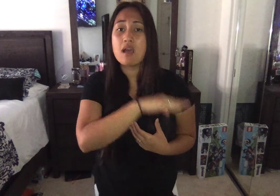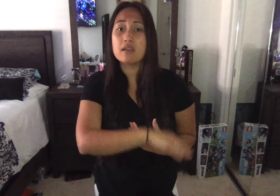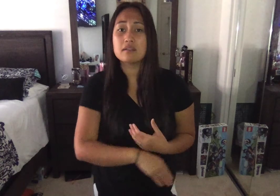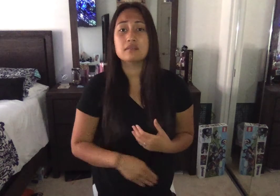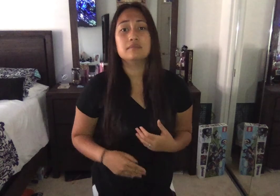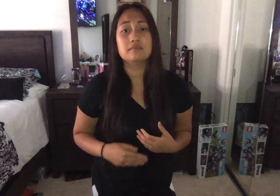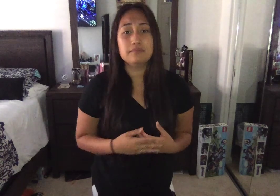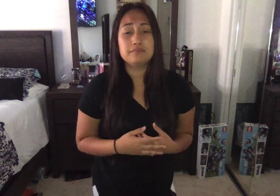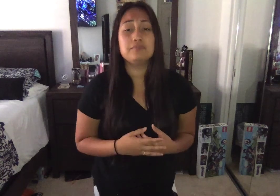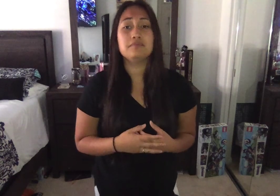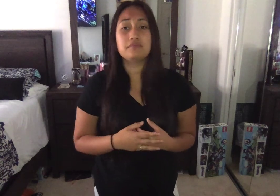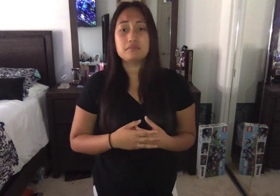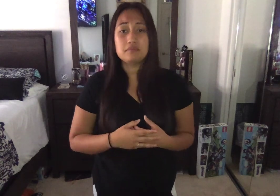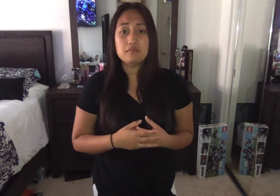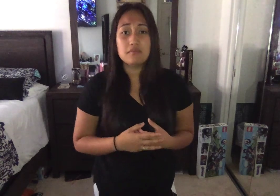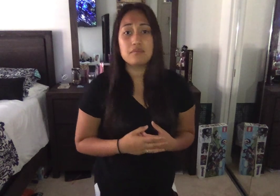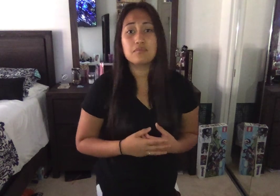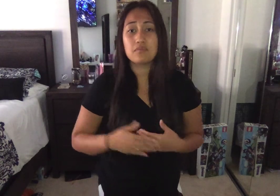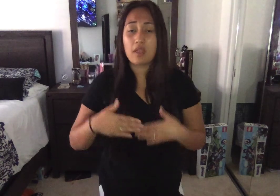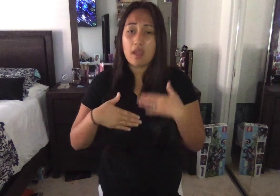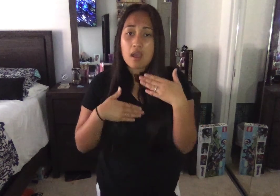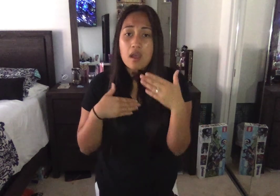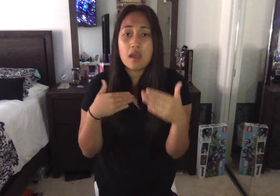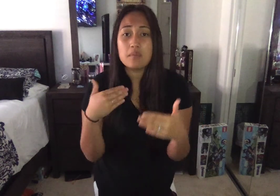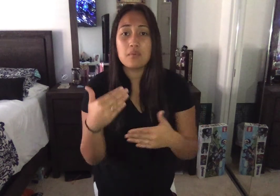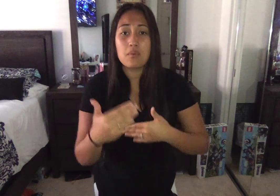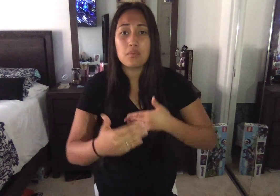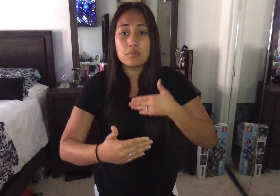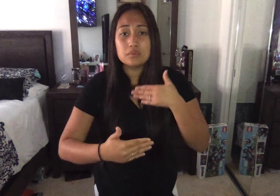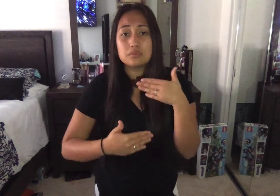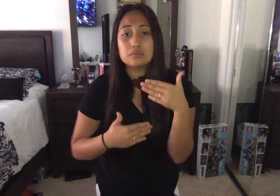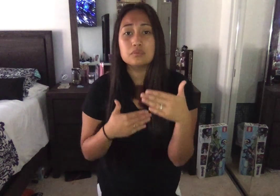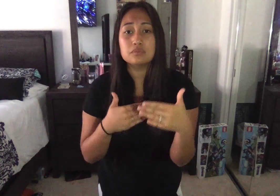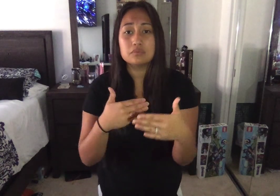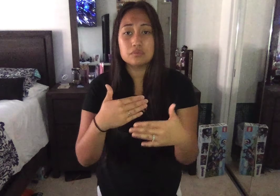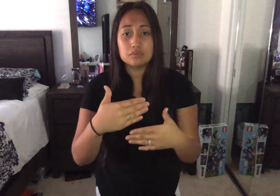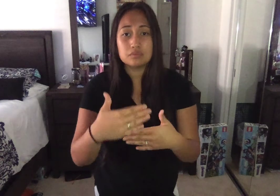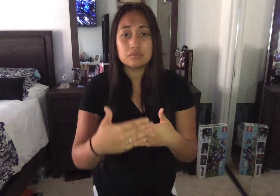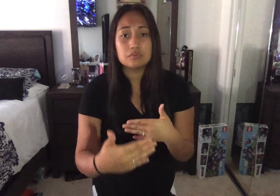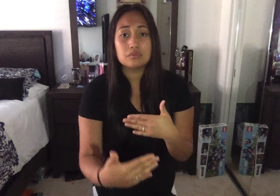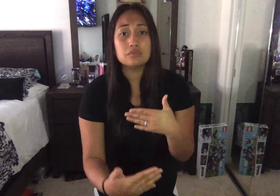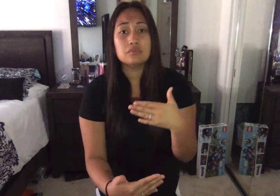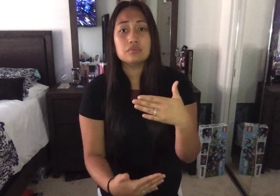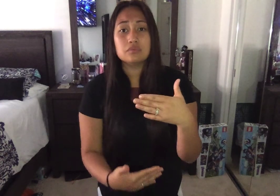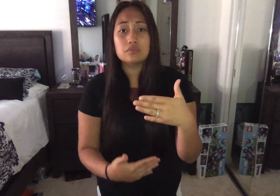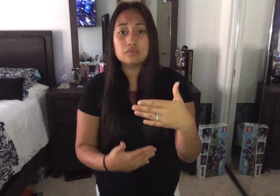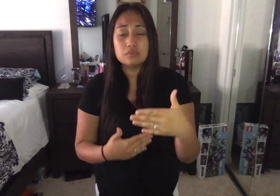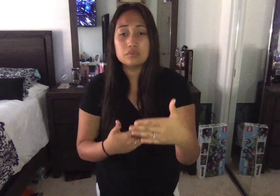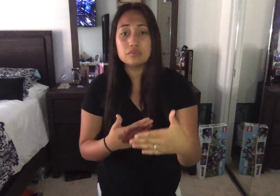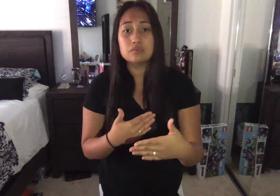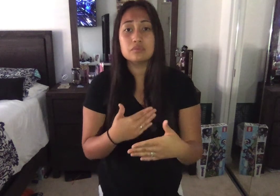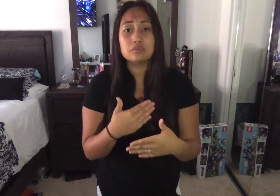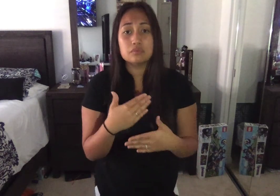As time goes by you You're going to